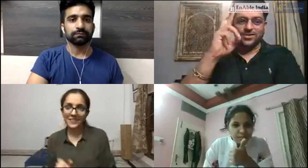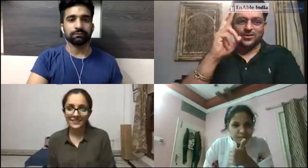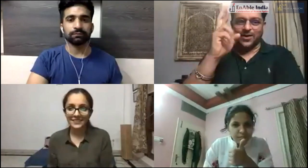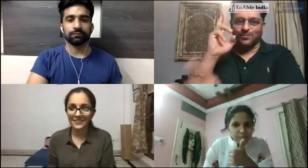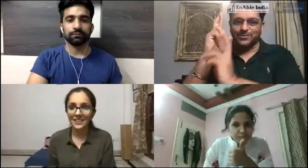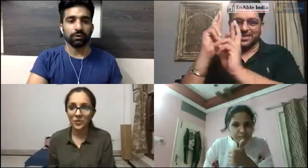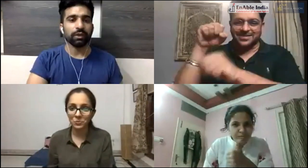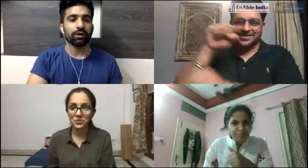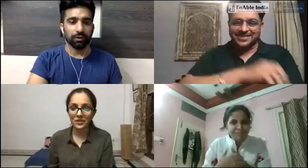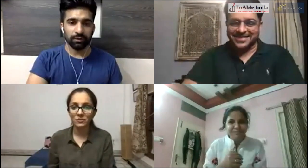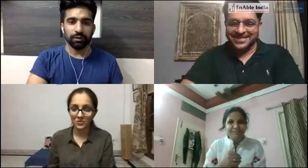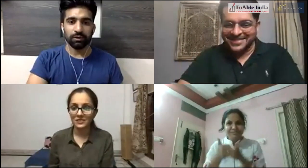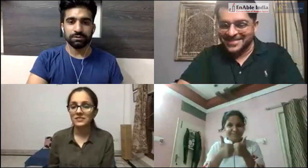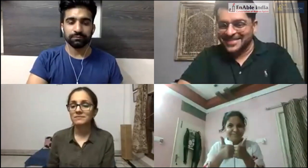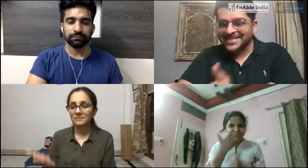Yes. I hope so.